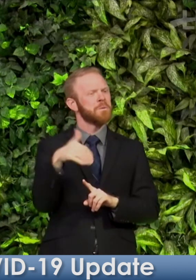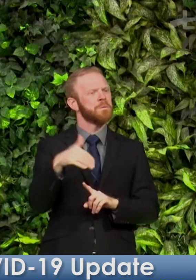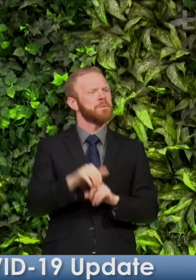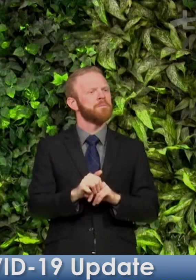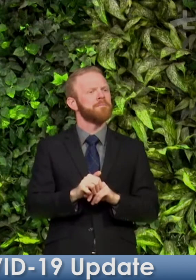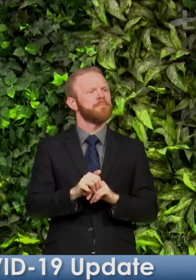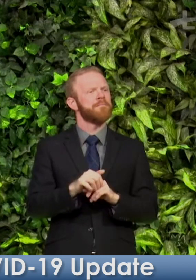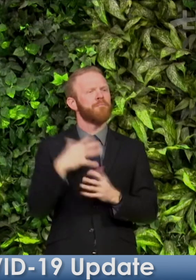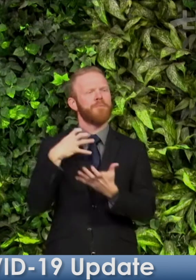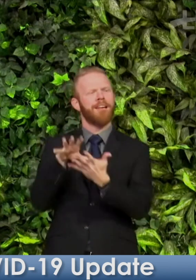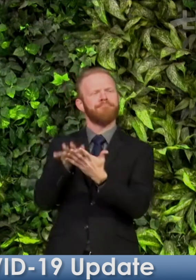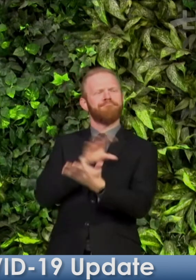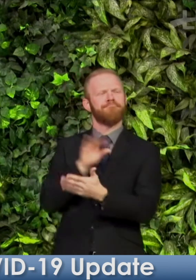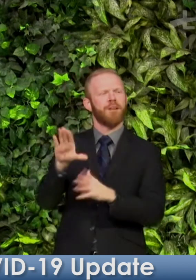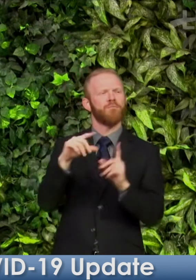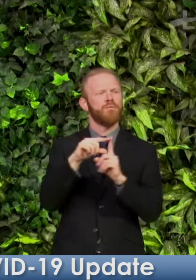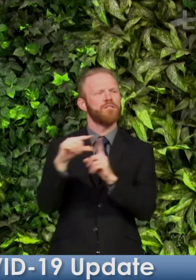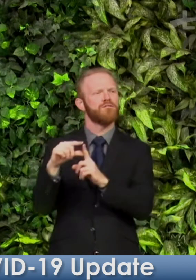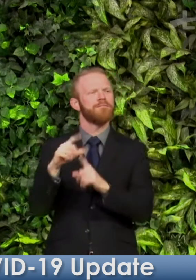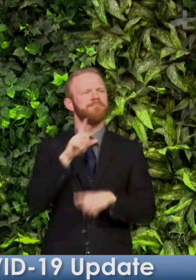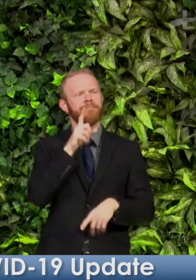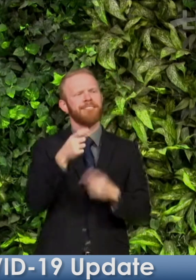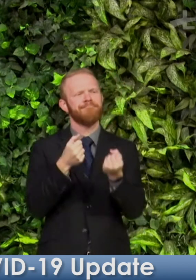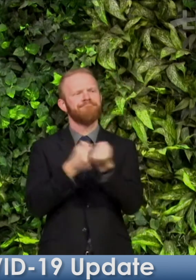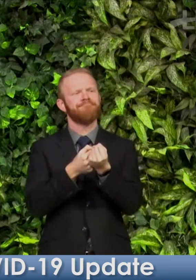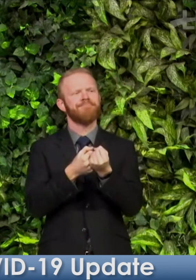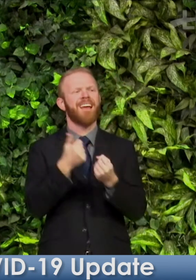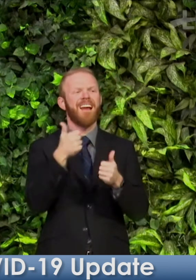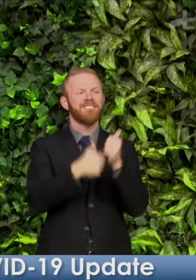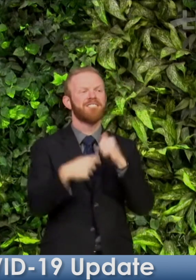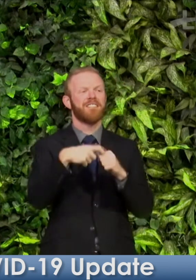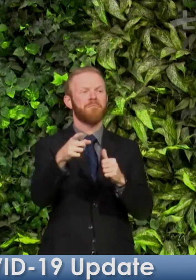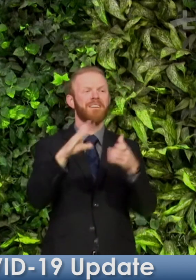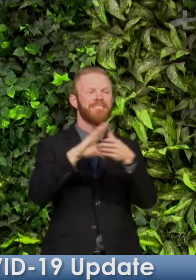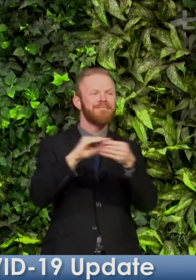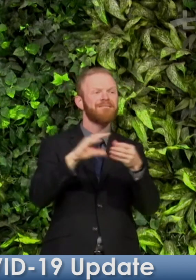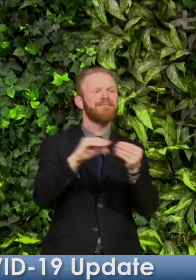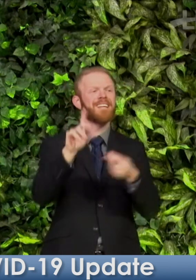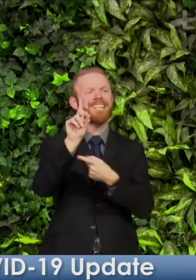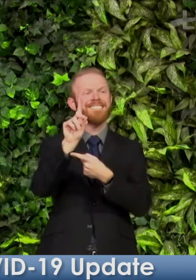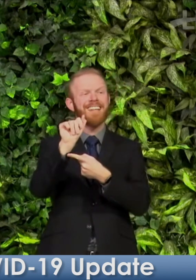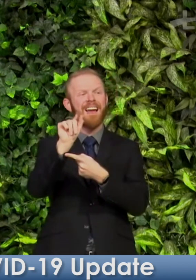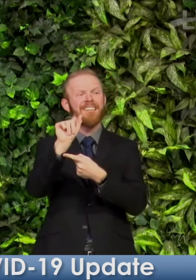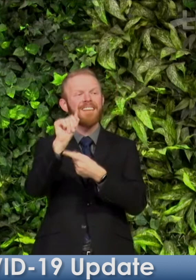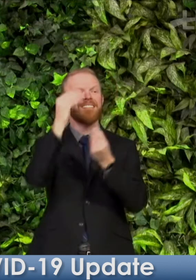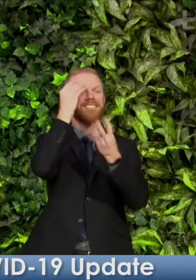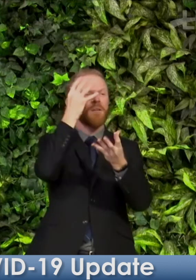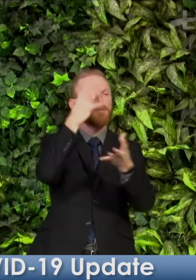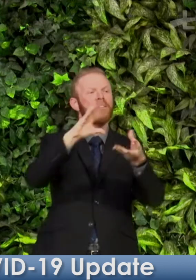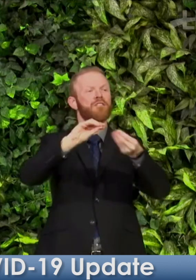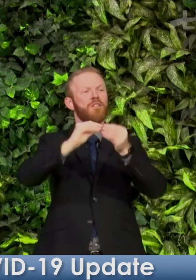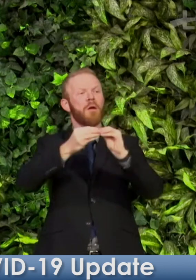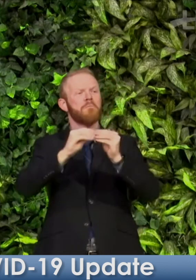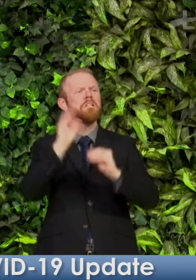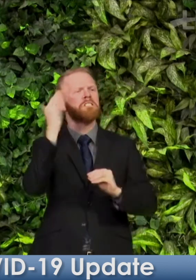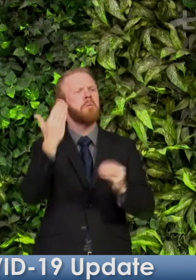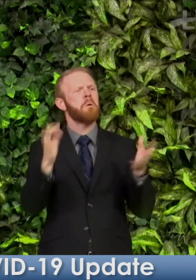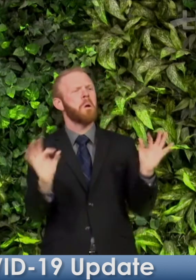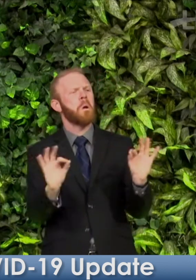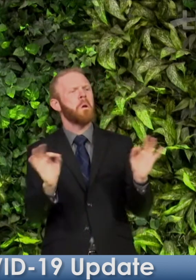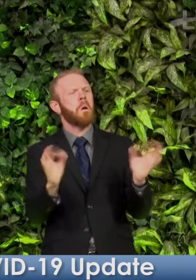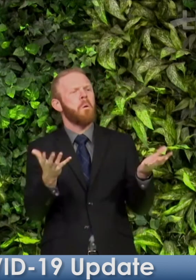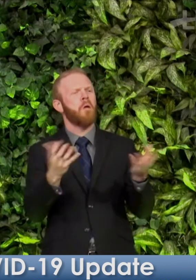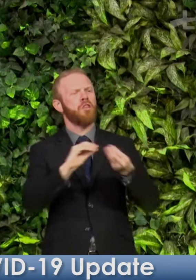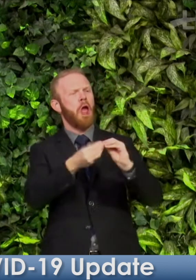every time we talk about data, it can come across as cold when you talk about deaths, and you can talk